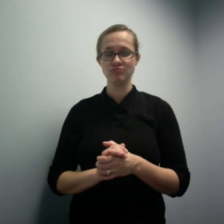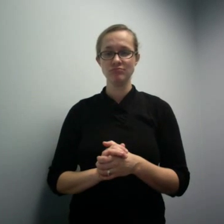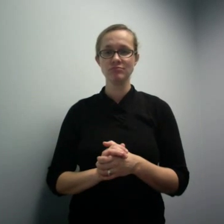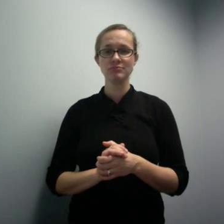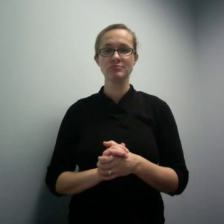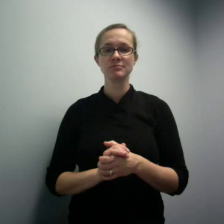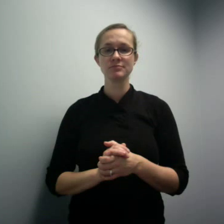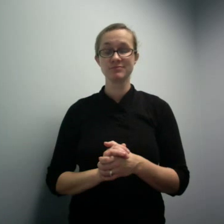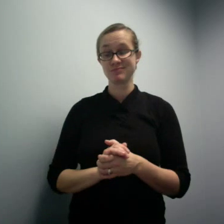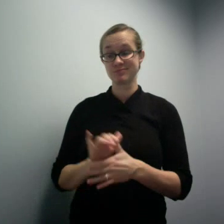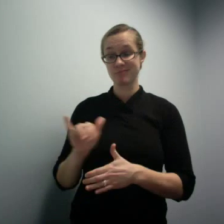What's in the box?